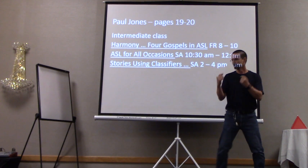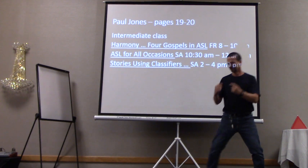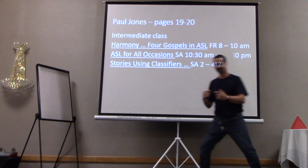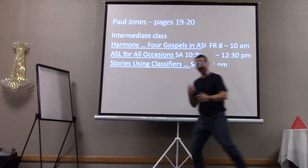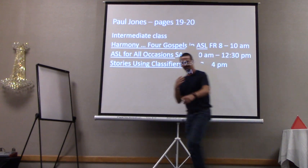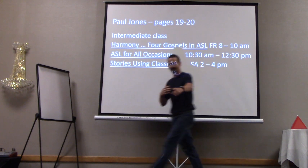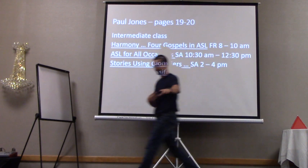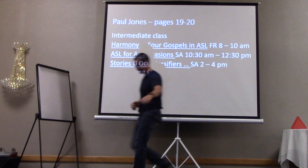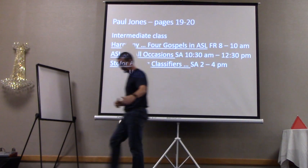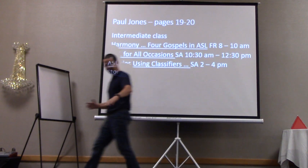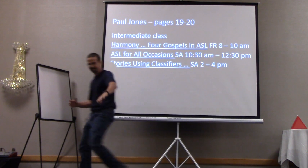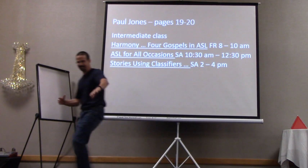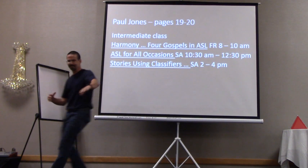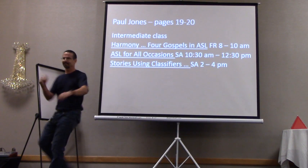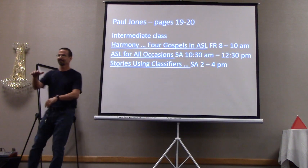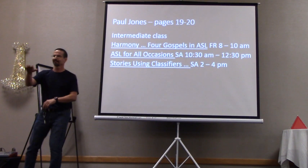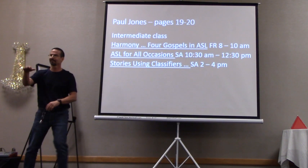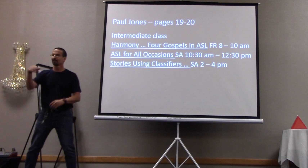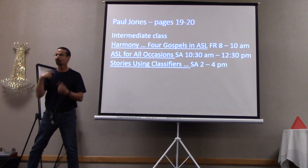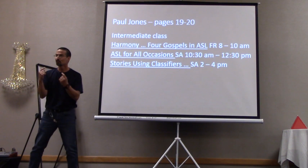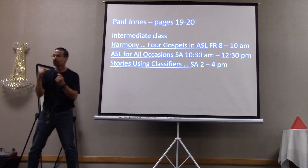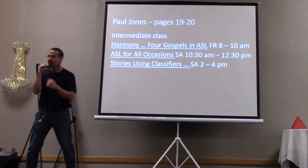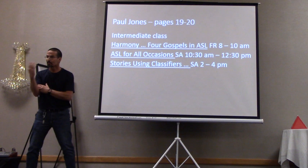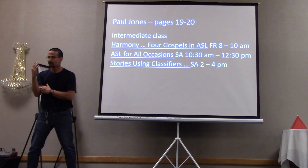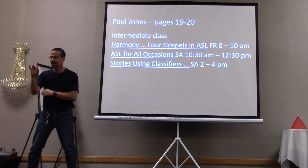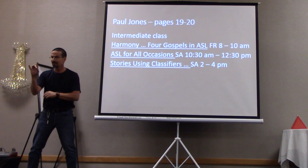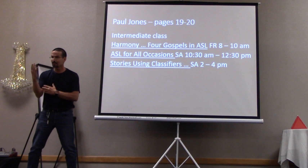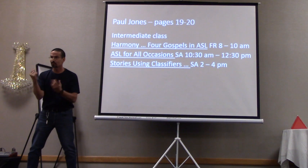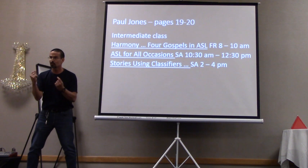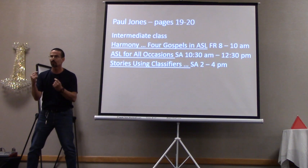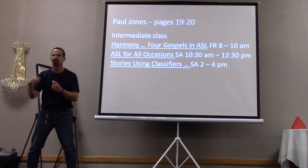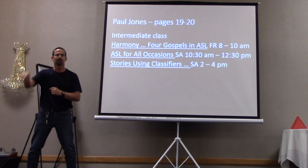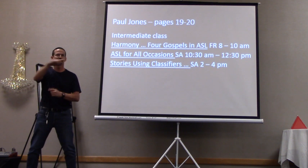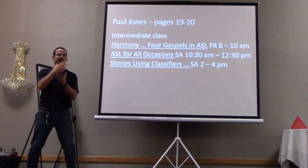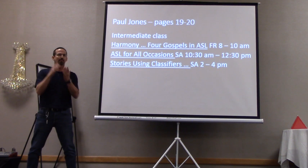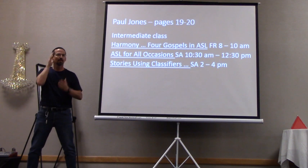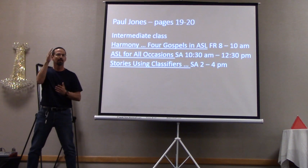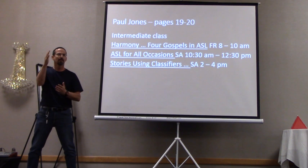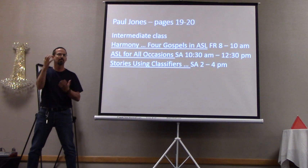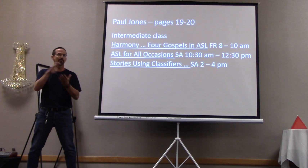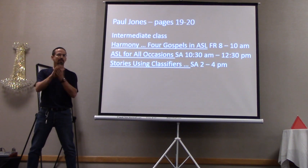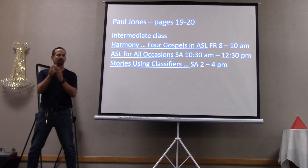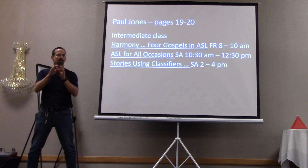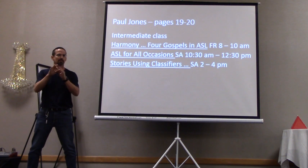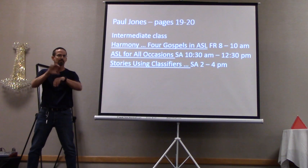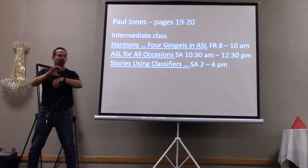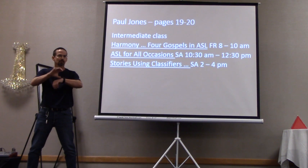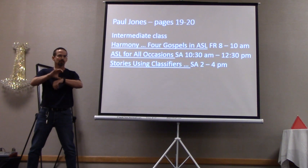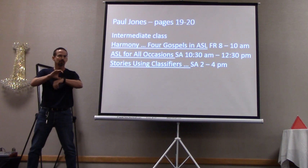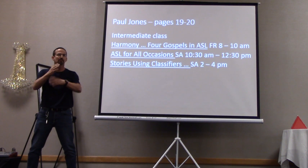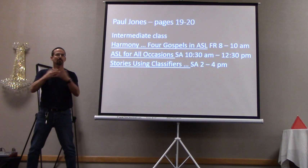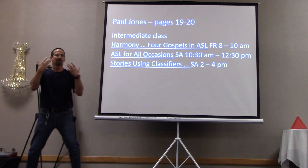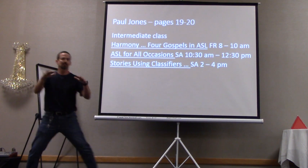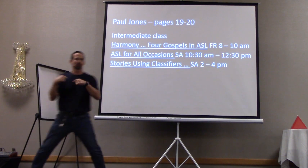Hi, everybody. Oh, wait, this thing's in my face. Tomorrow morning at 8 o'clock, what we're going to do is some of you might want to